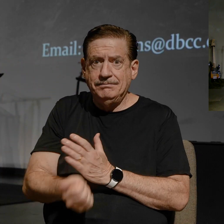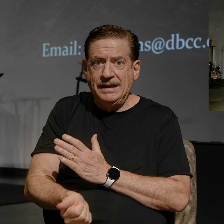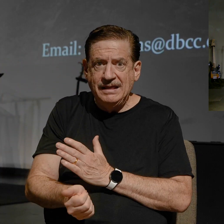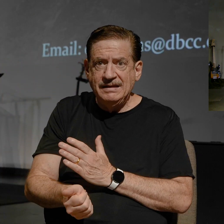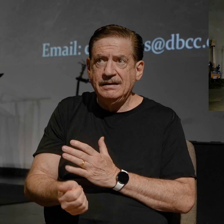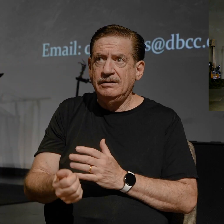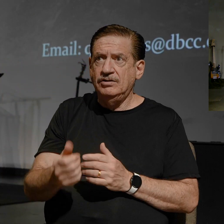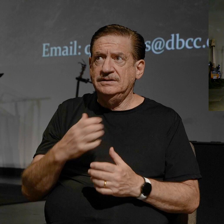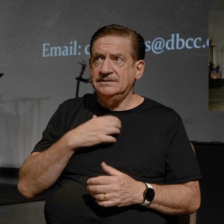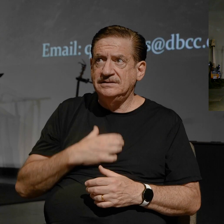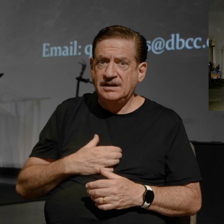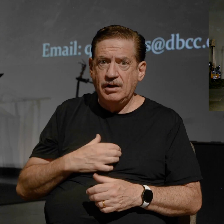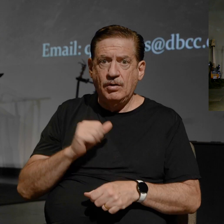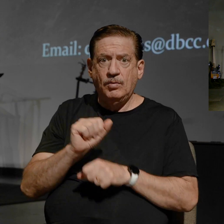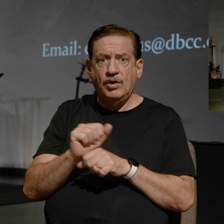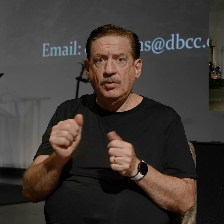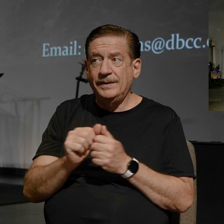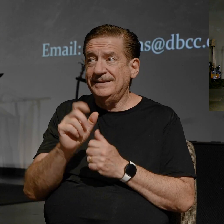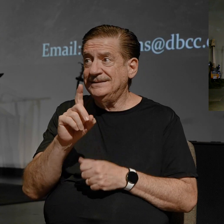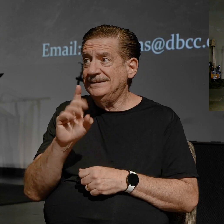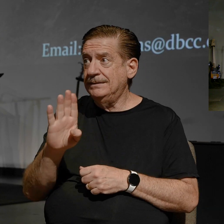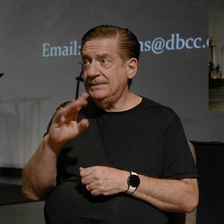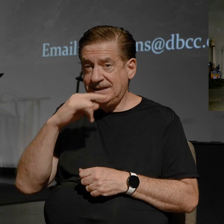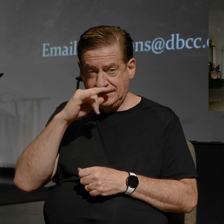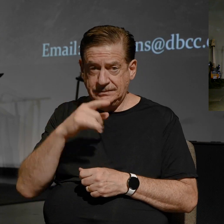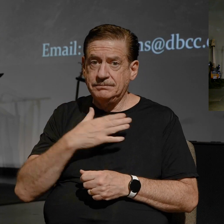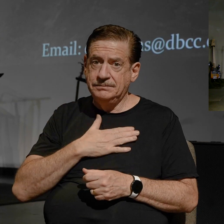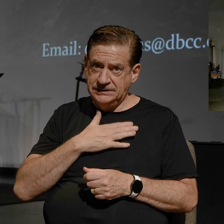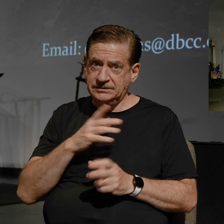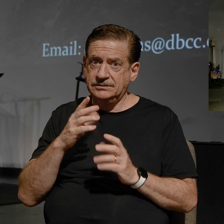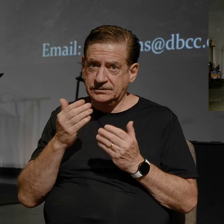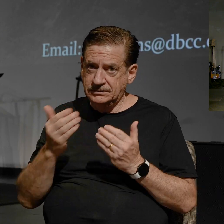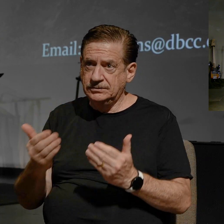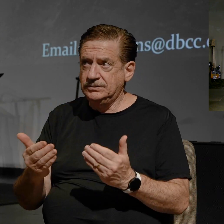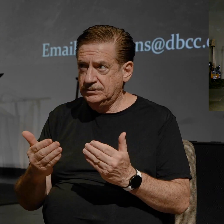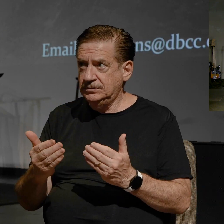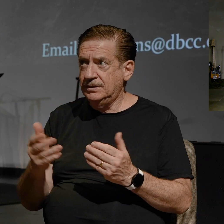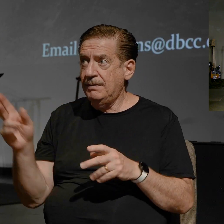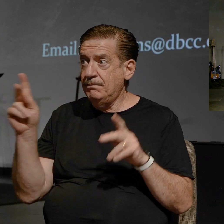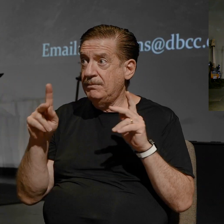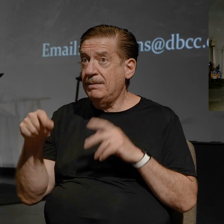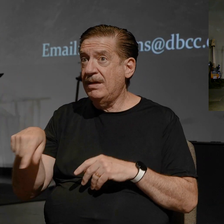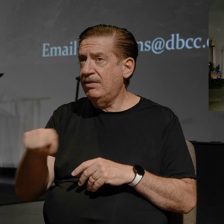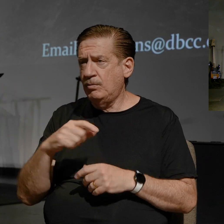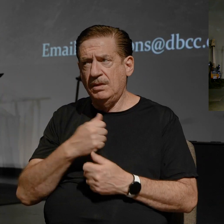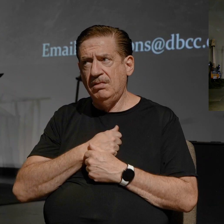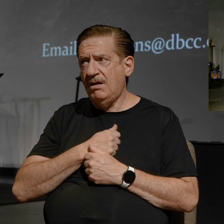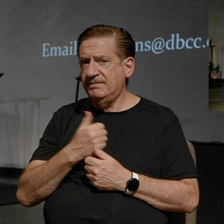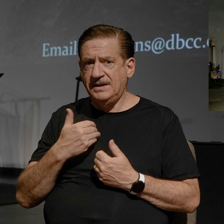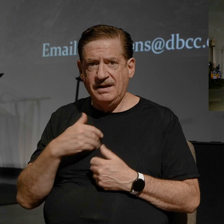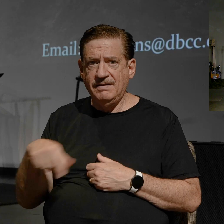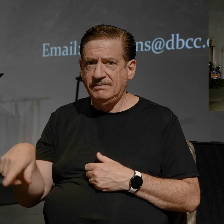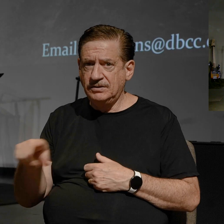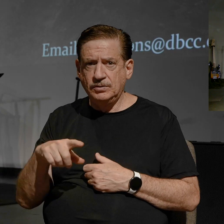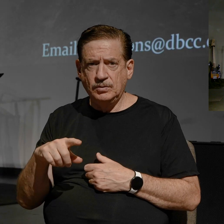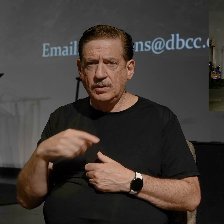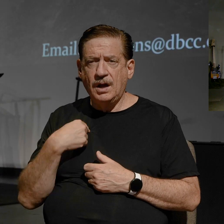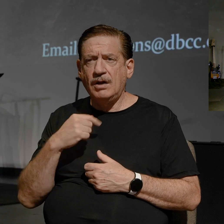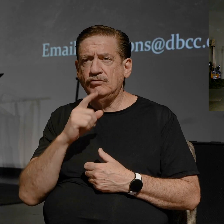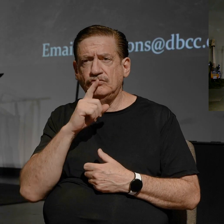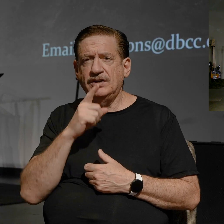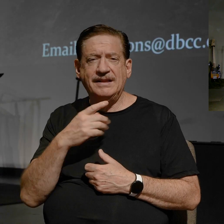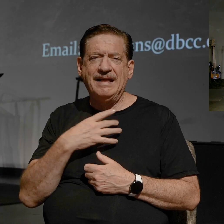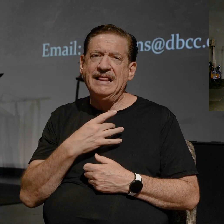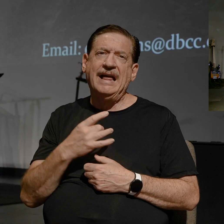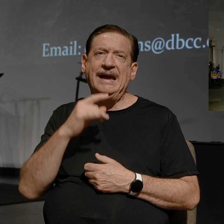desire to work in DB Kids, please do so. The folks over there would love to have you. You're like, I don't really